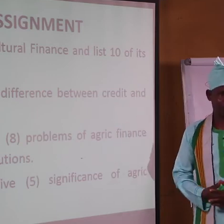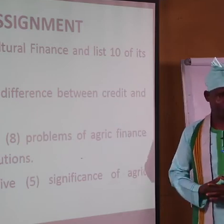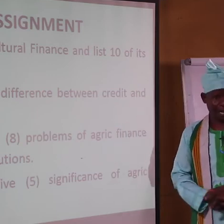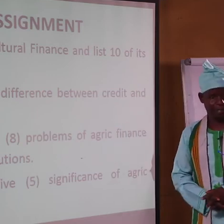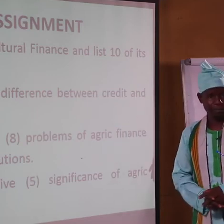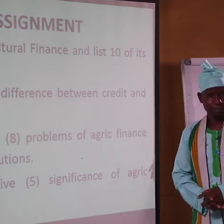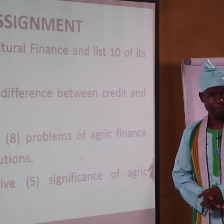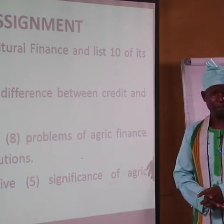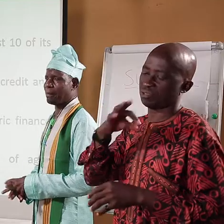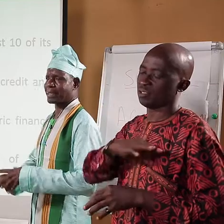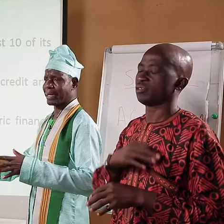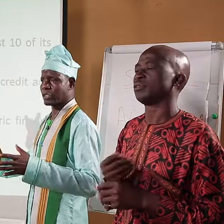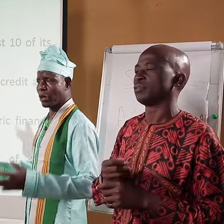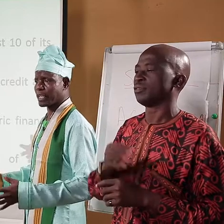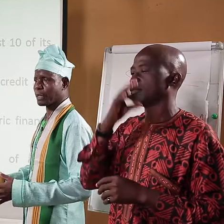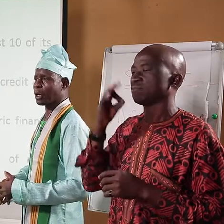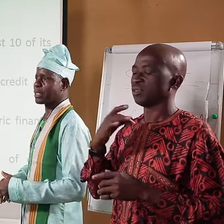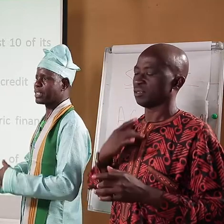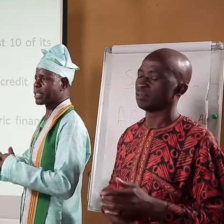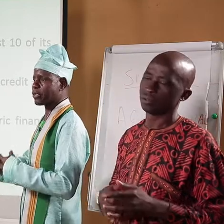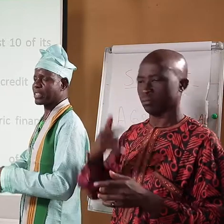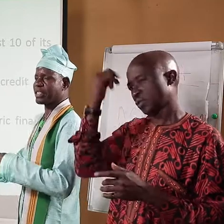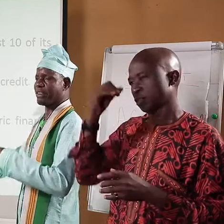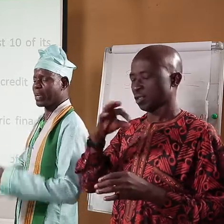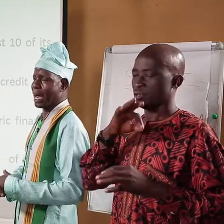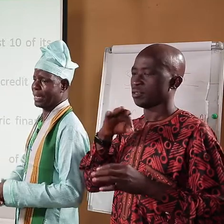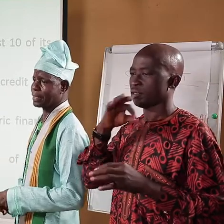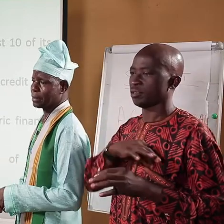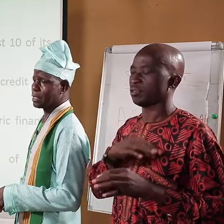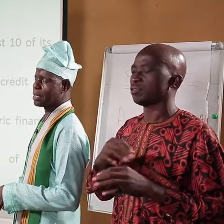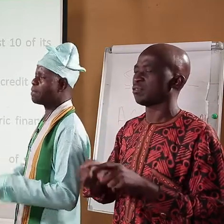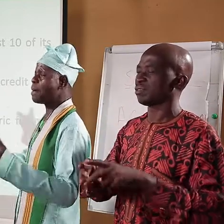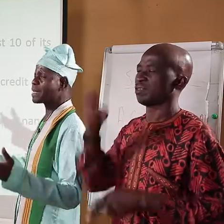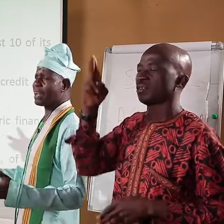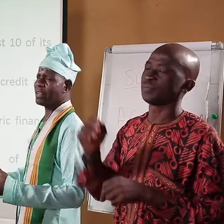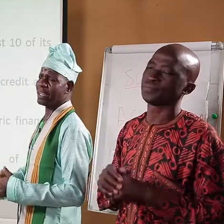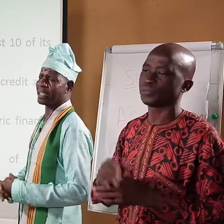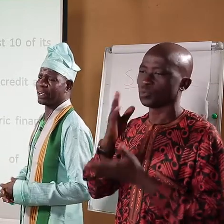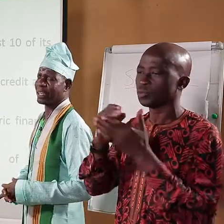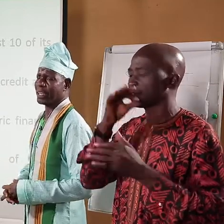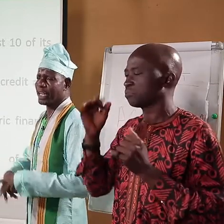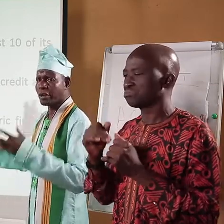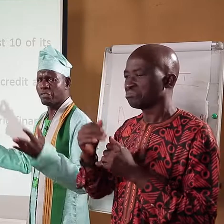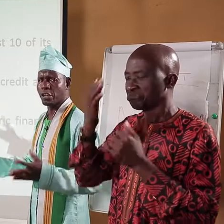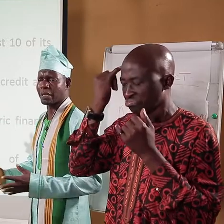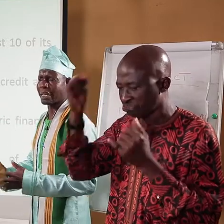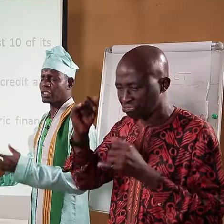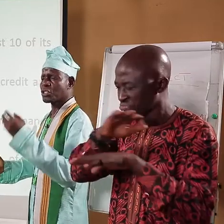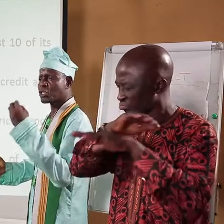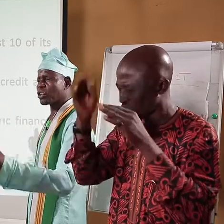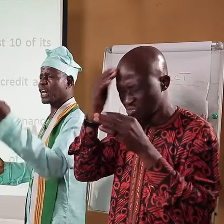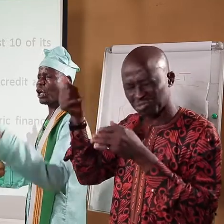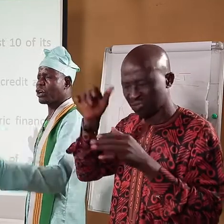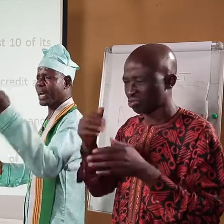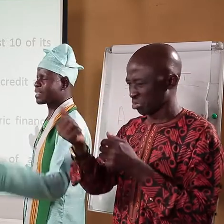high interest rate. Farmers are discouraged because the interest rate is very high. Some farmers are even illiterate. They don't even know